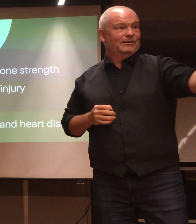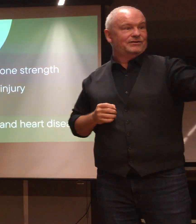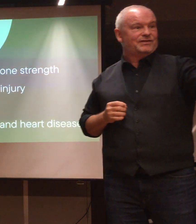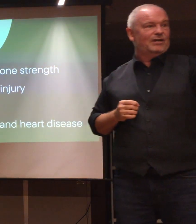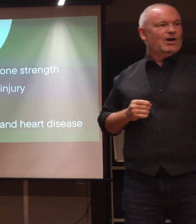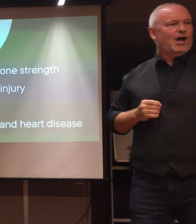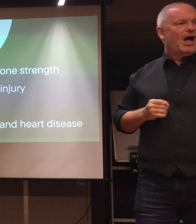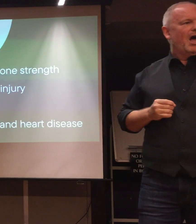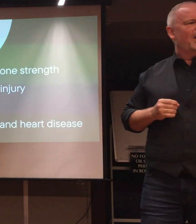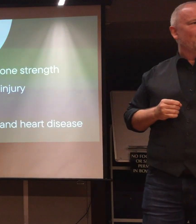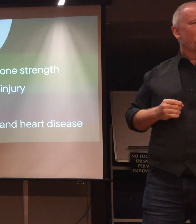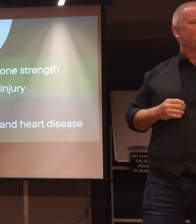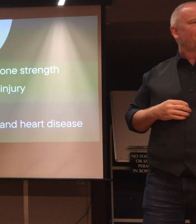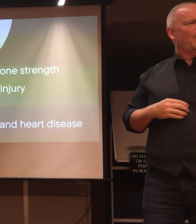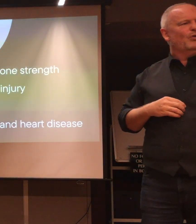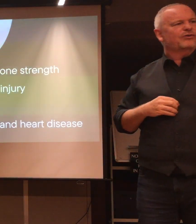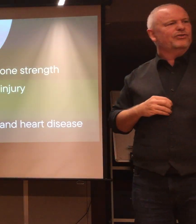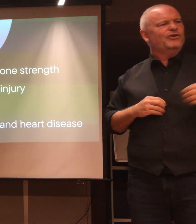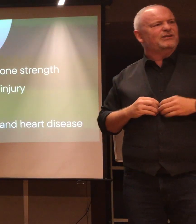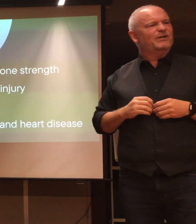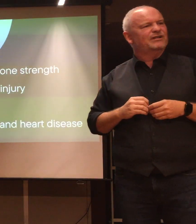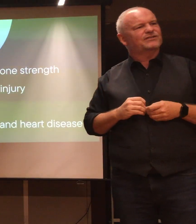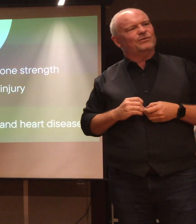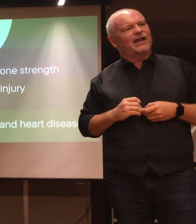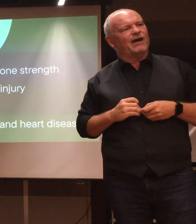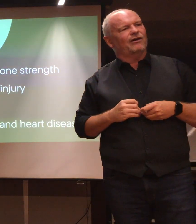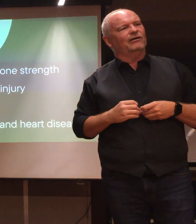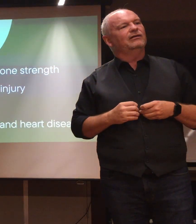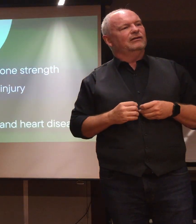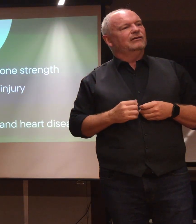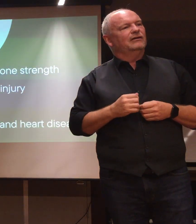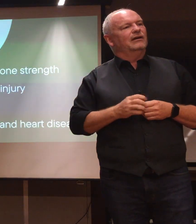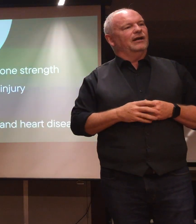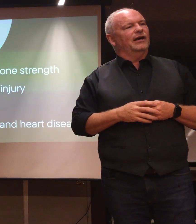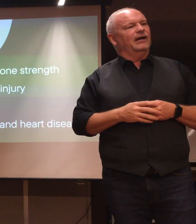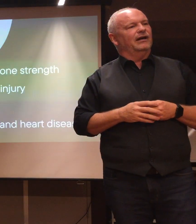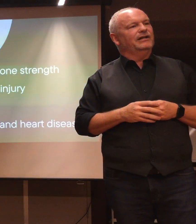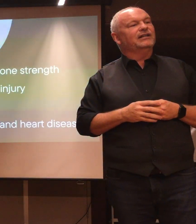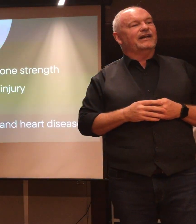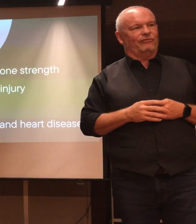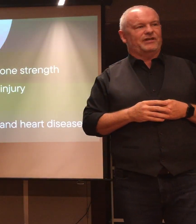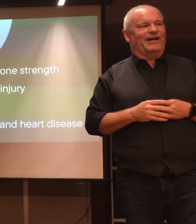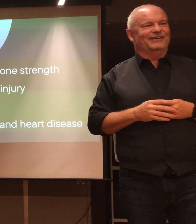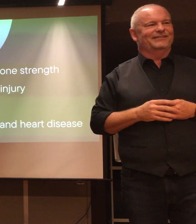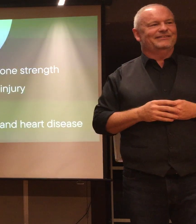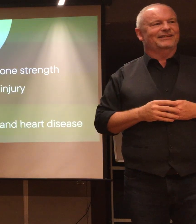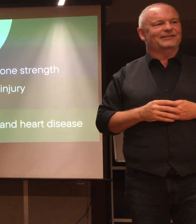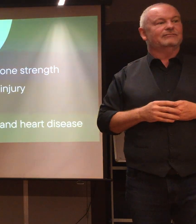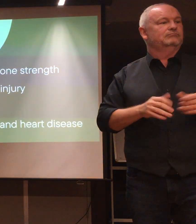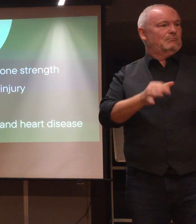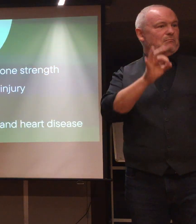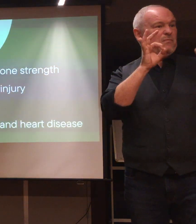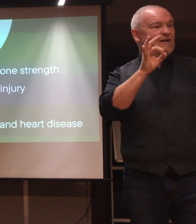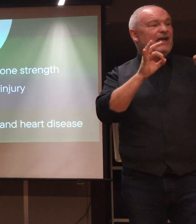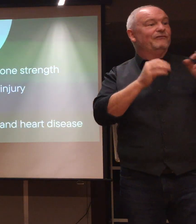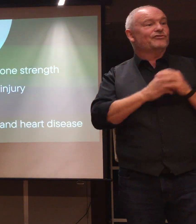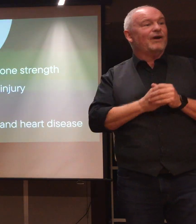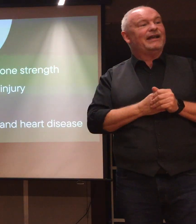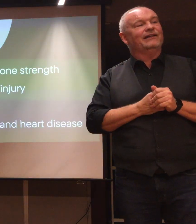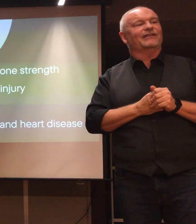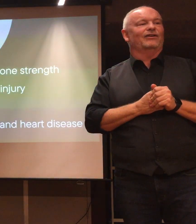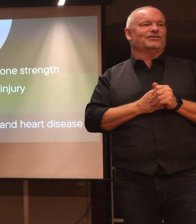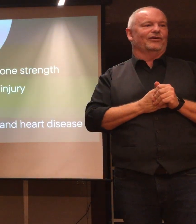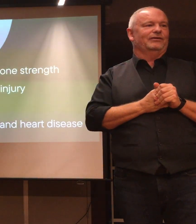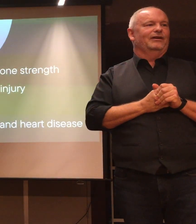Perfect. Yep. Just see, I walk 30 minutes to an hour nearly every day. Beautiful. If